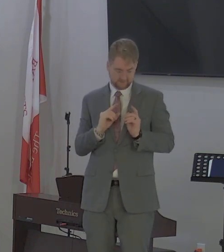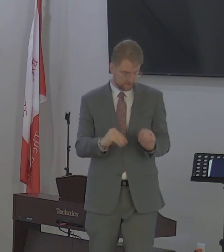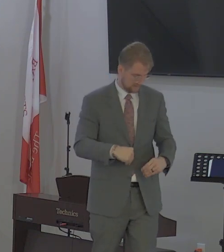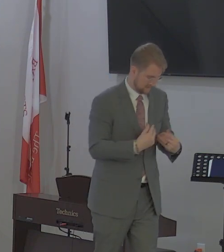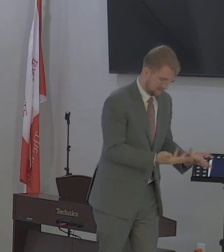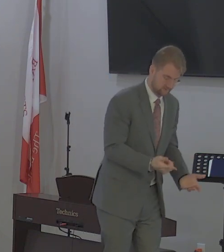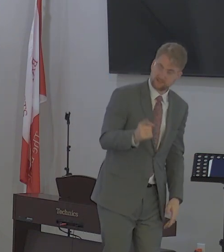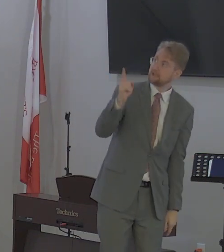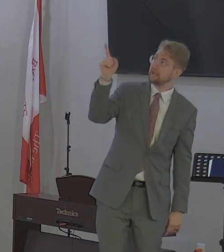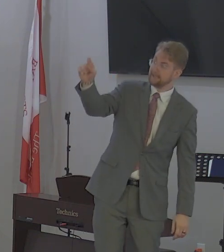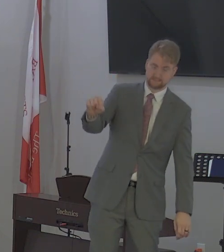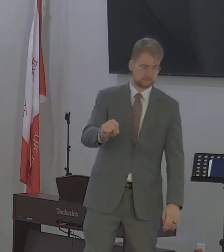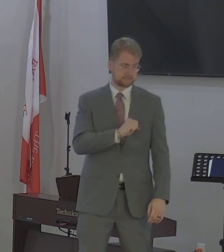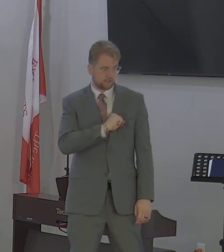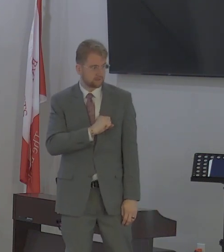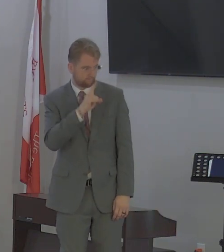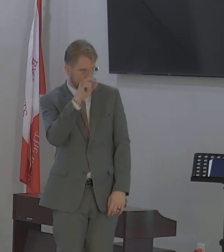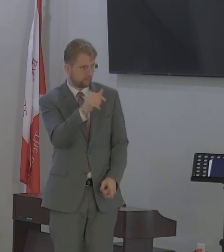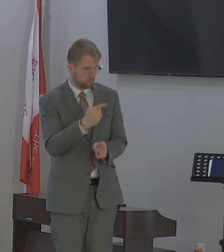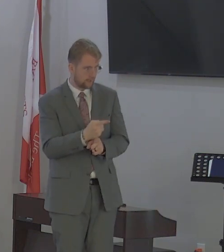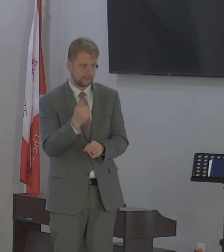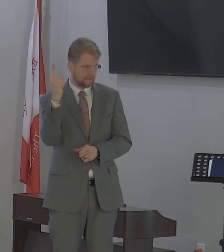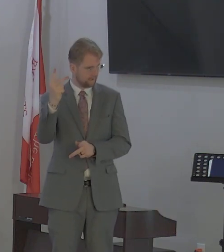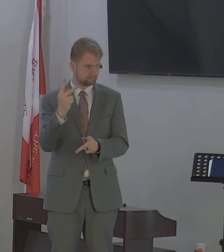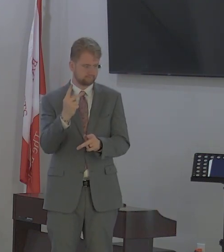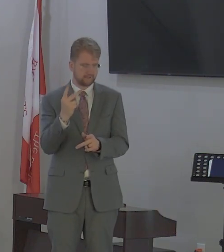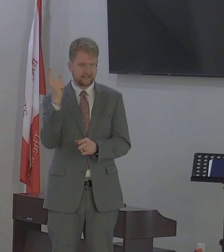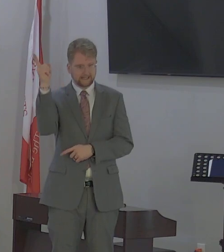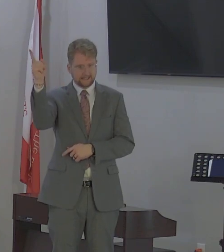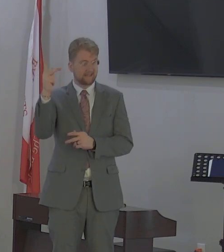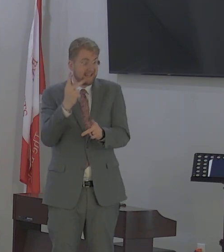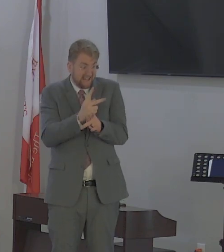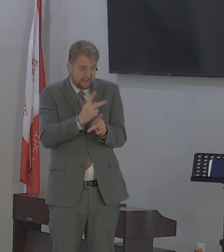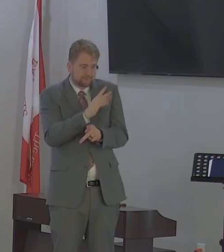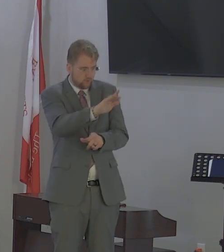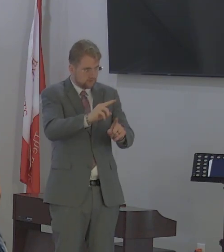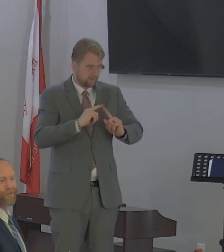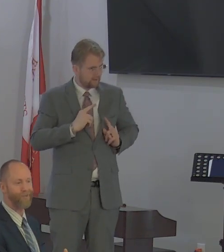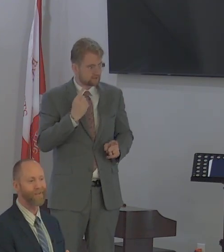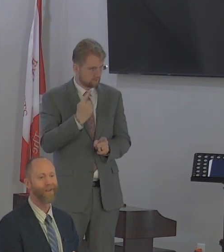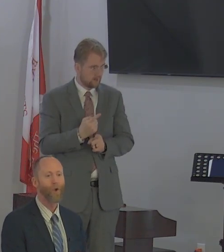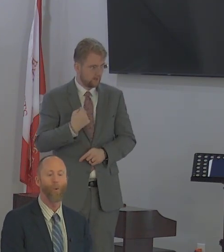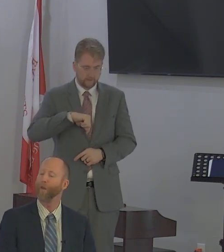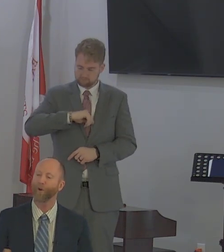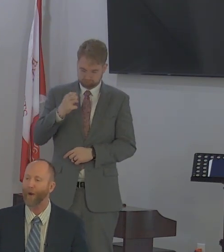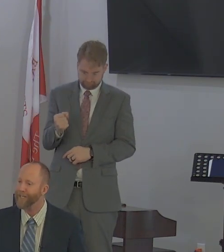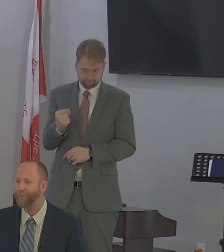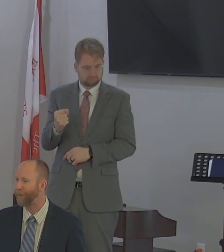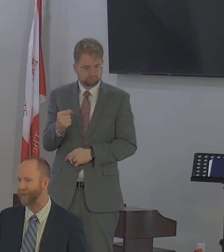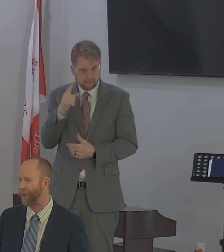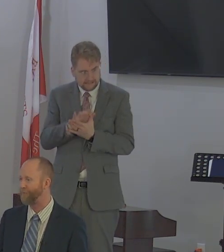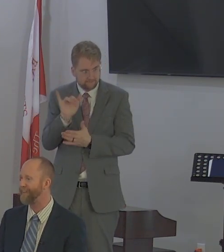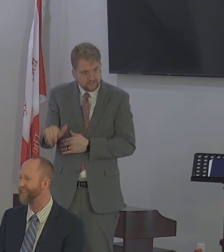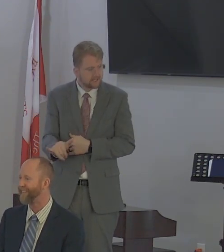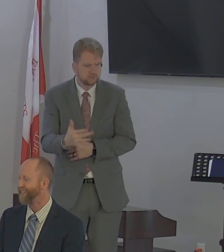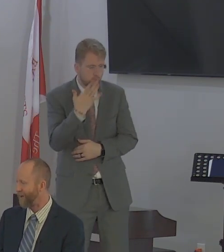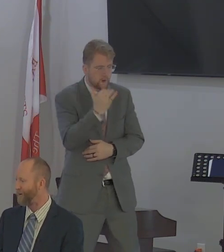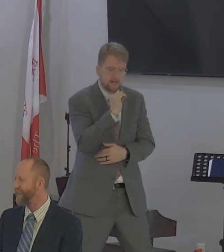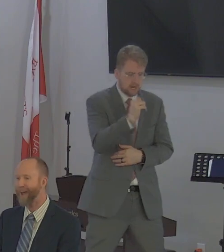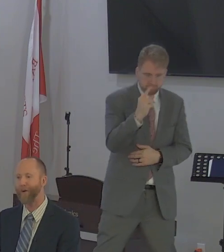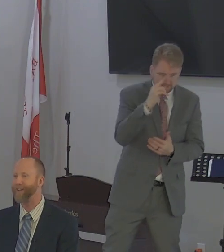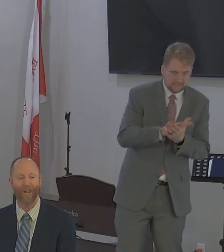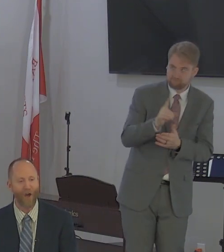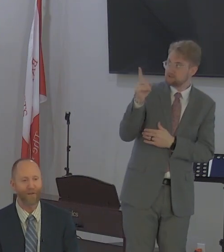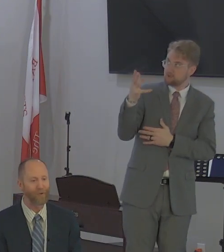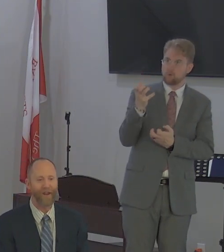We think we can do better than God. So what we do is we say we claim grace. We're in the grace period, aren't we? Aren't we?